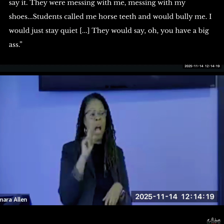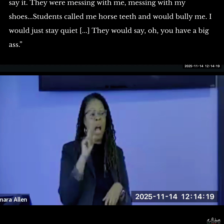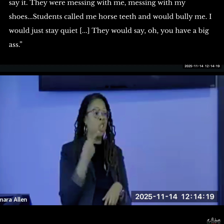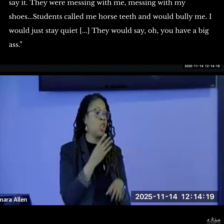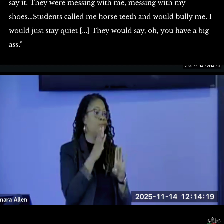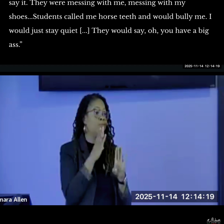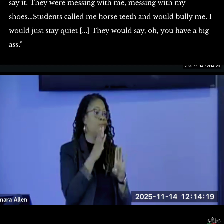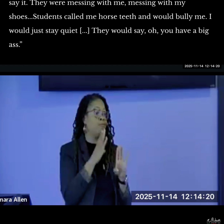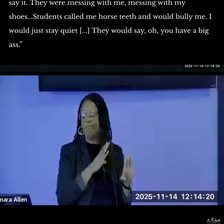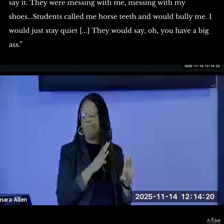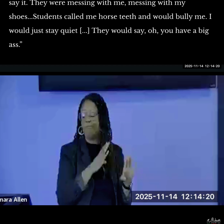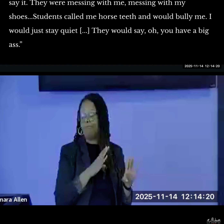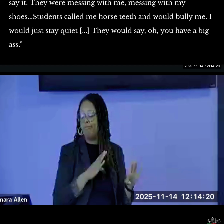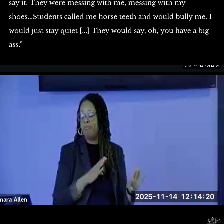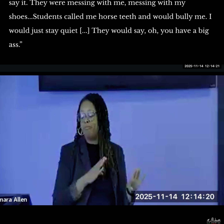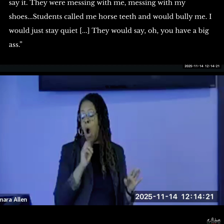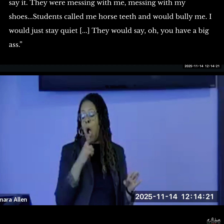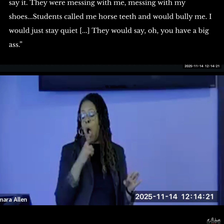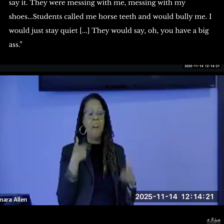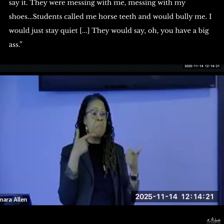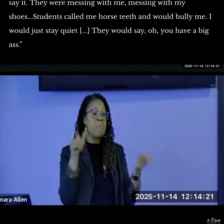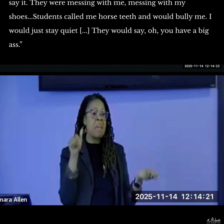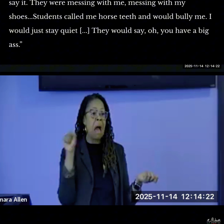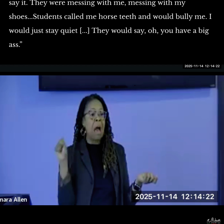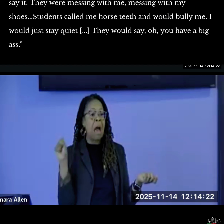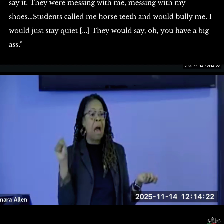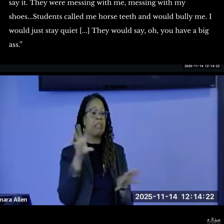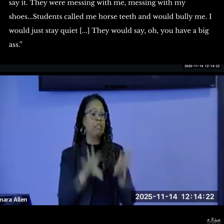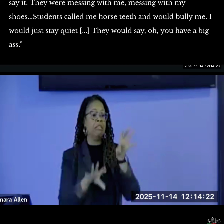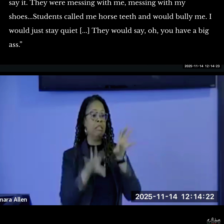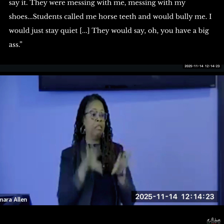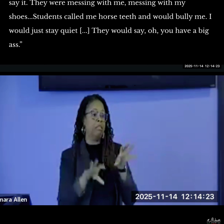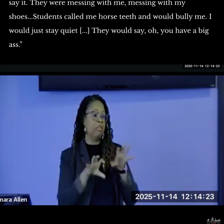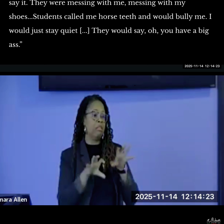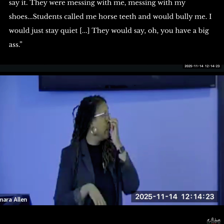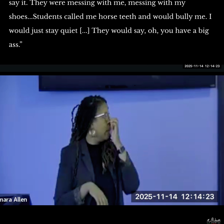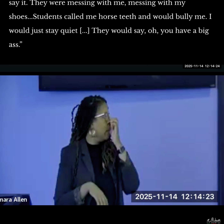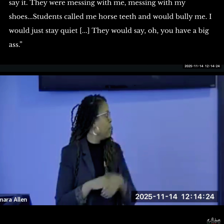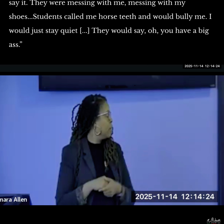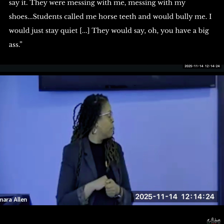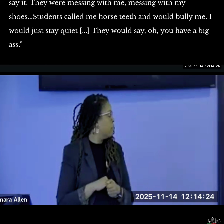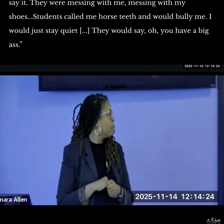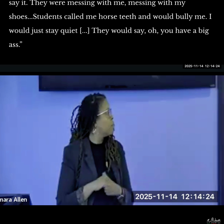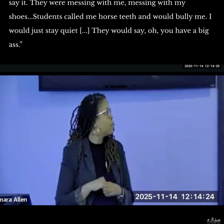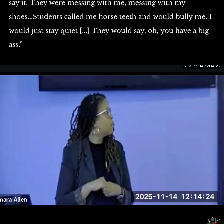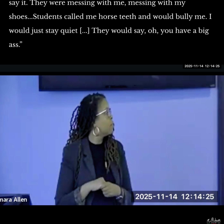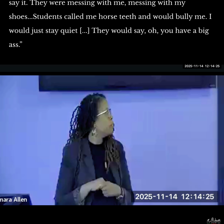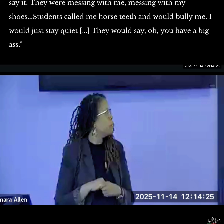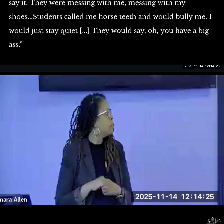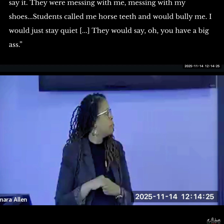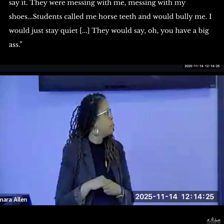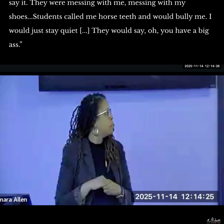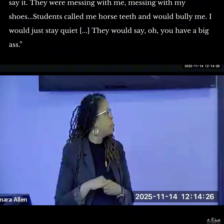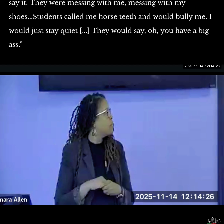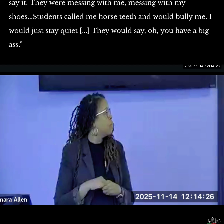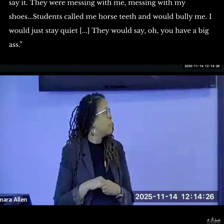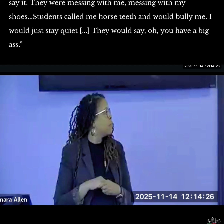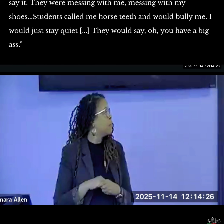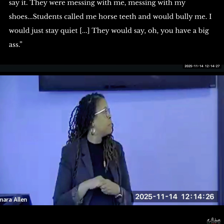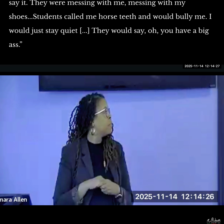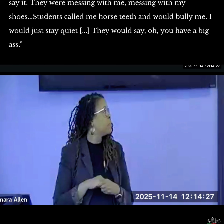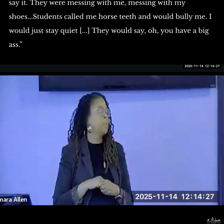shoes. Students called me horse teeth and then would bully me. I would just say quiet. They would say, oh, you have a big